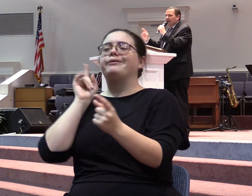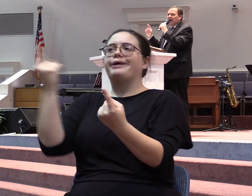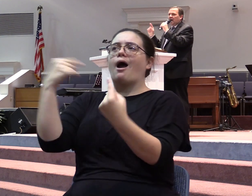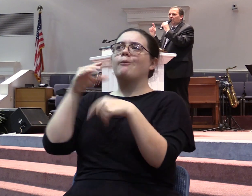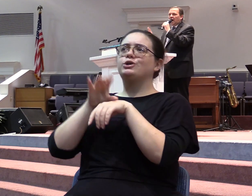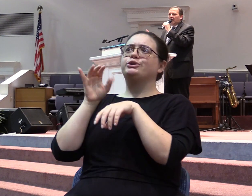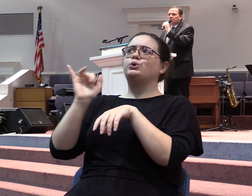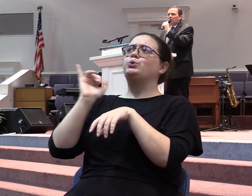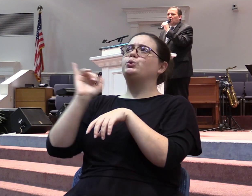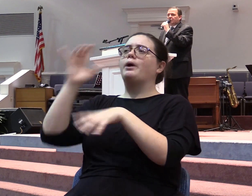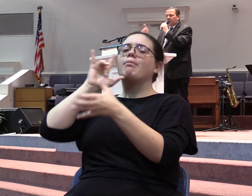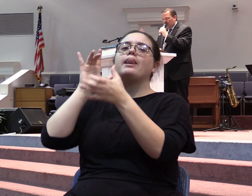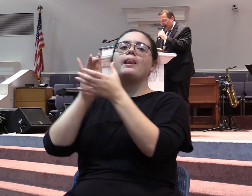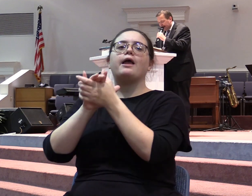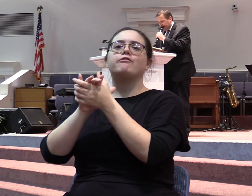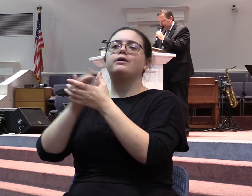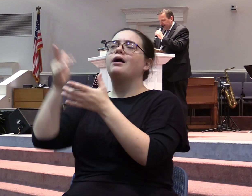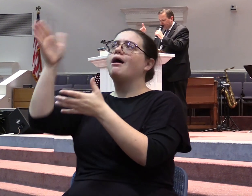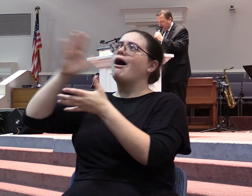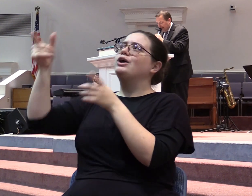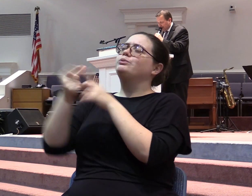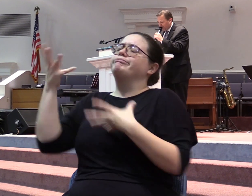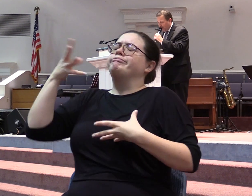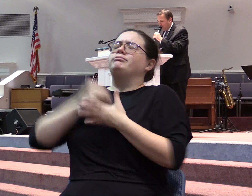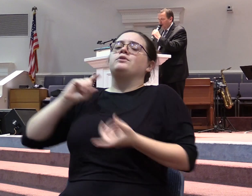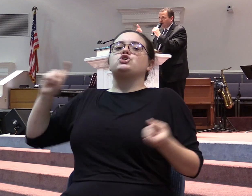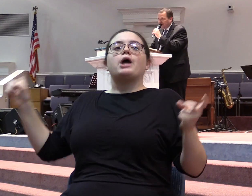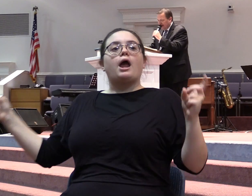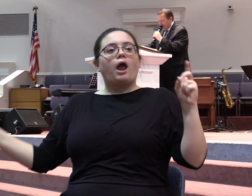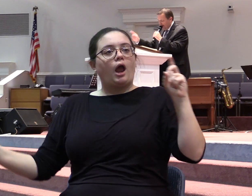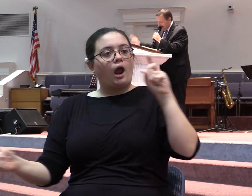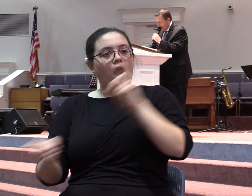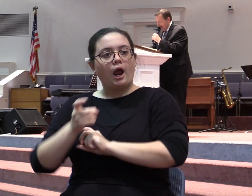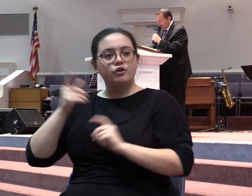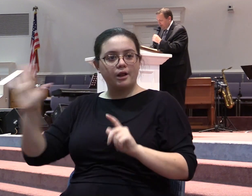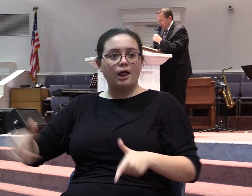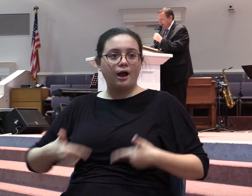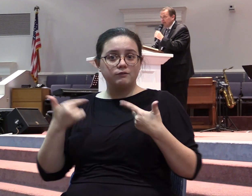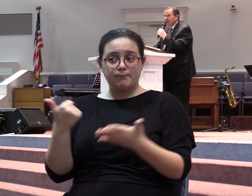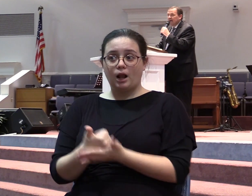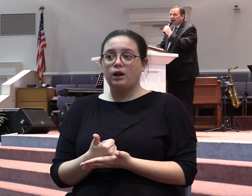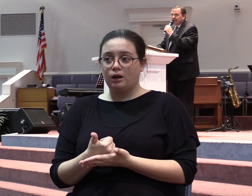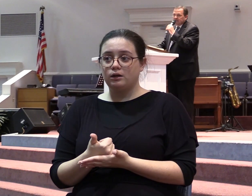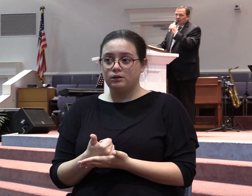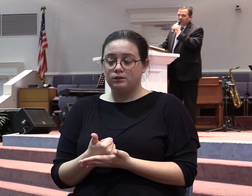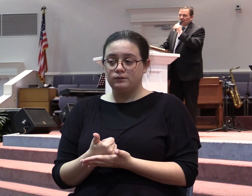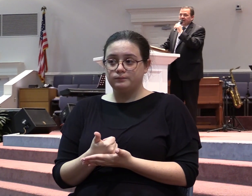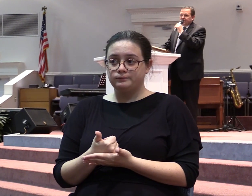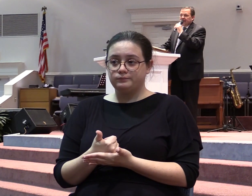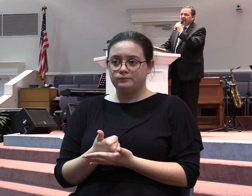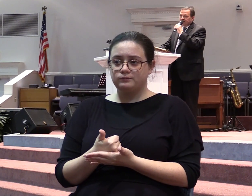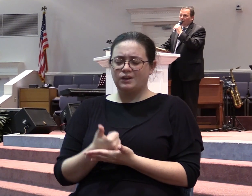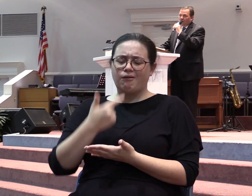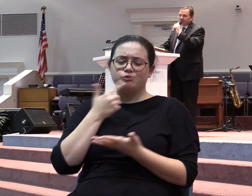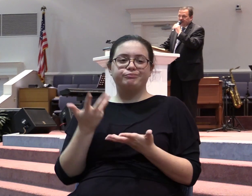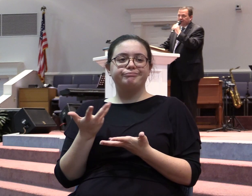and allow God's word to radically transform their life. Yes. I guess what I'm trying to